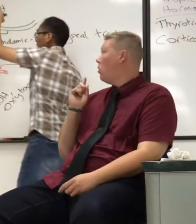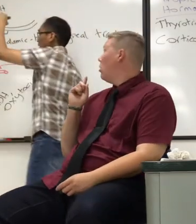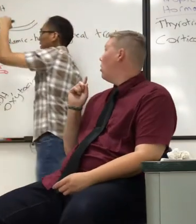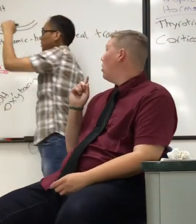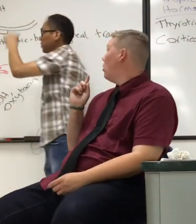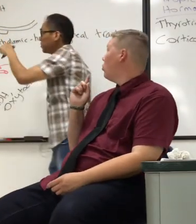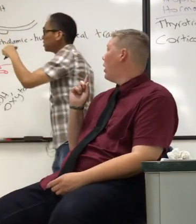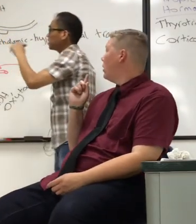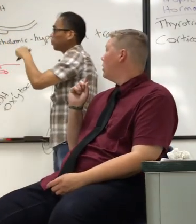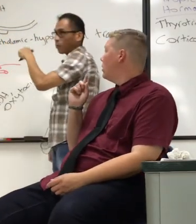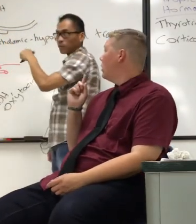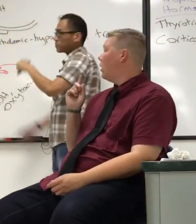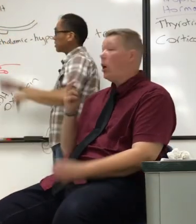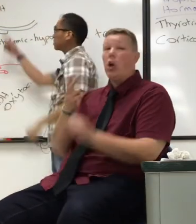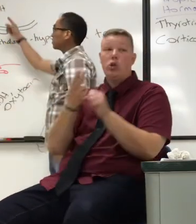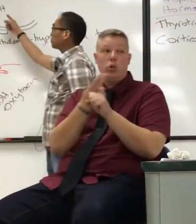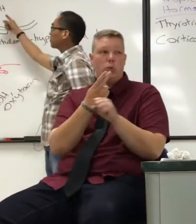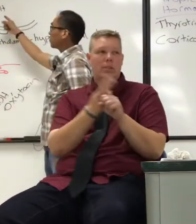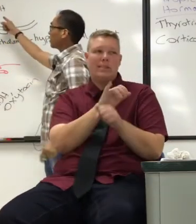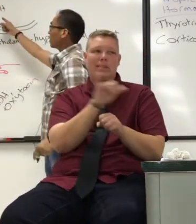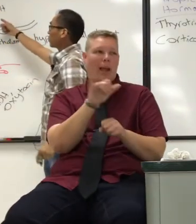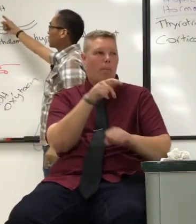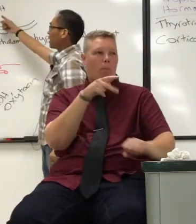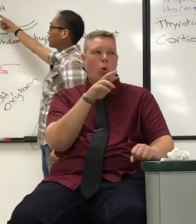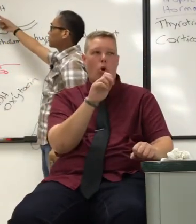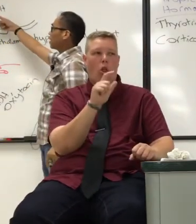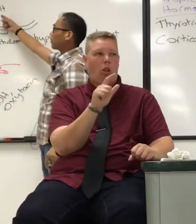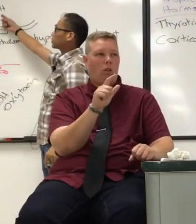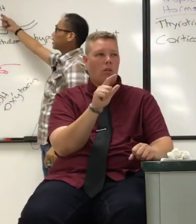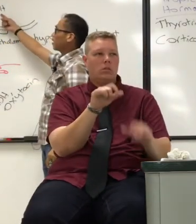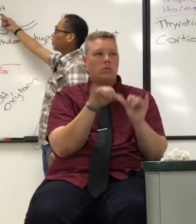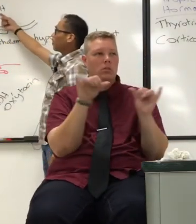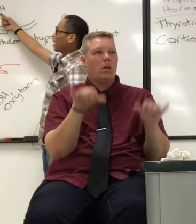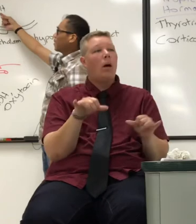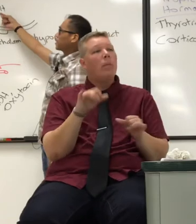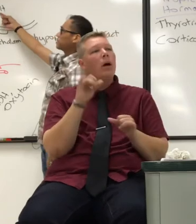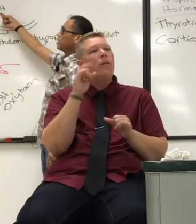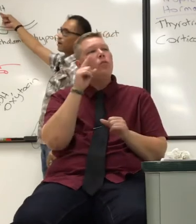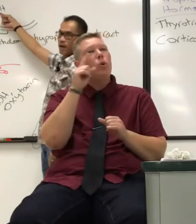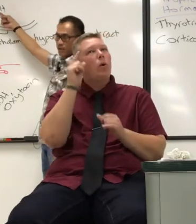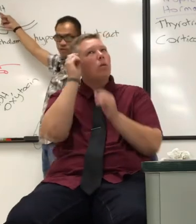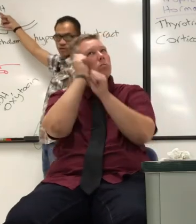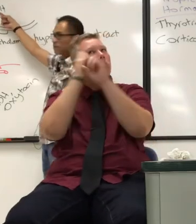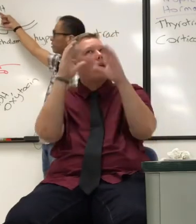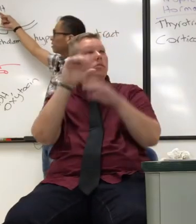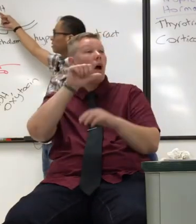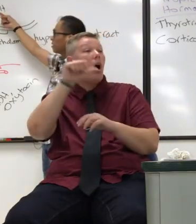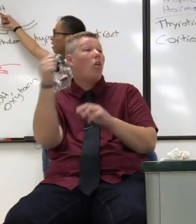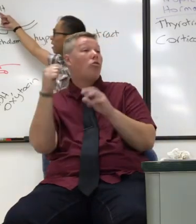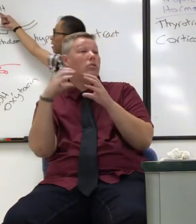Right? It uses the portal system. Pretend there's another cell that makes CRH,